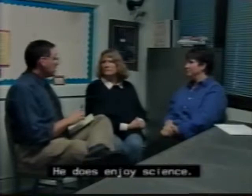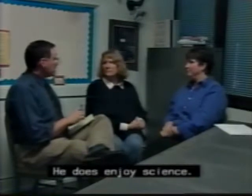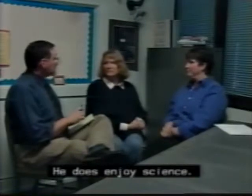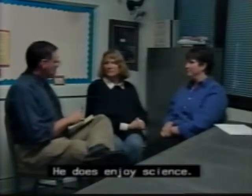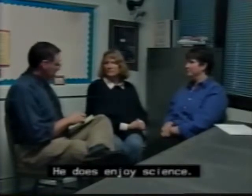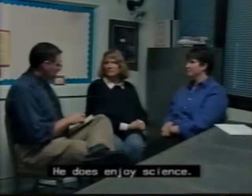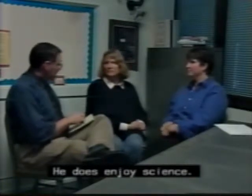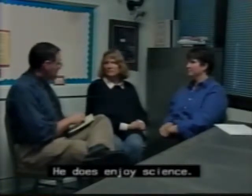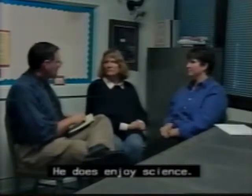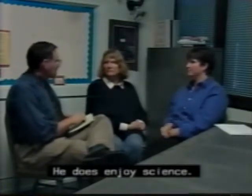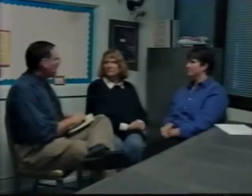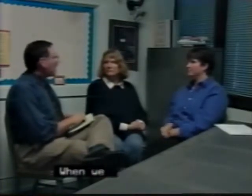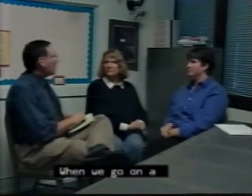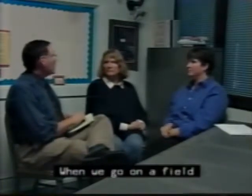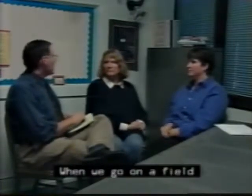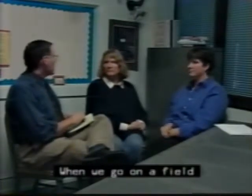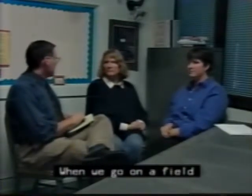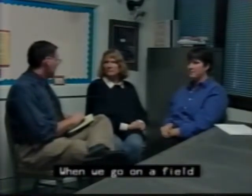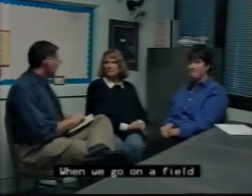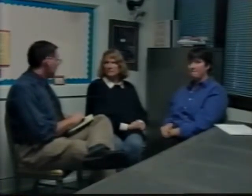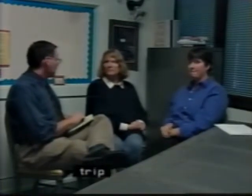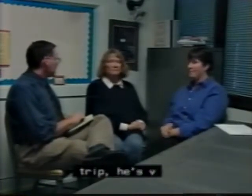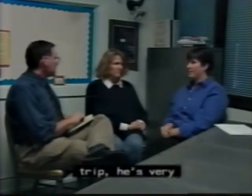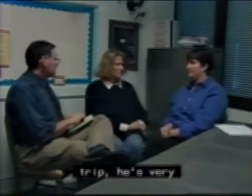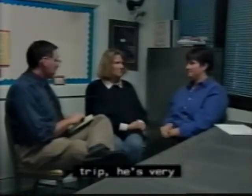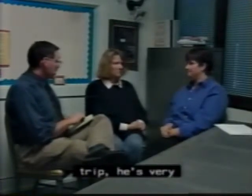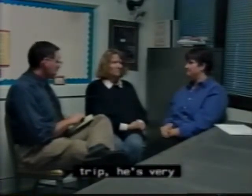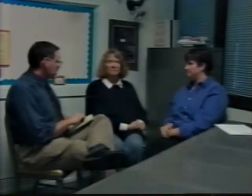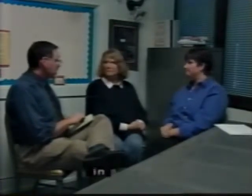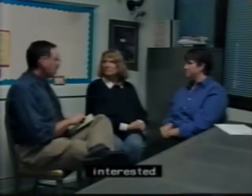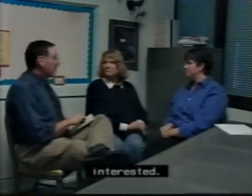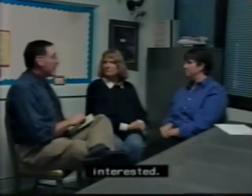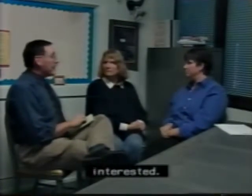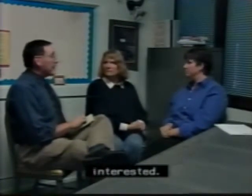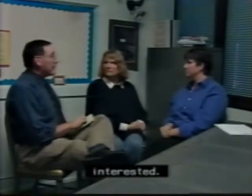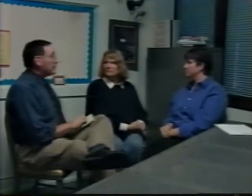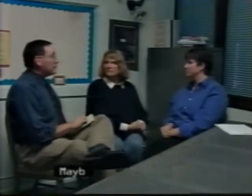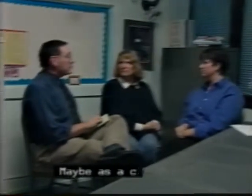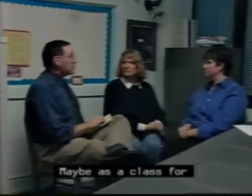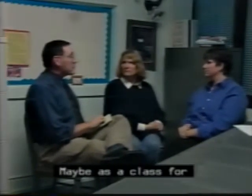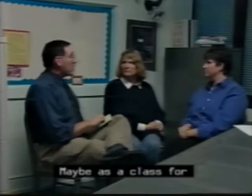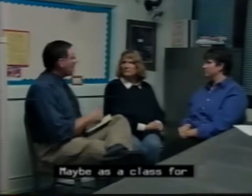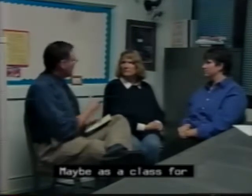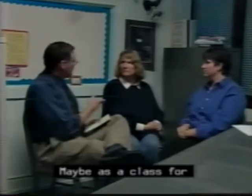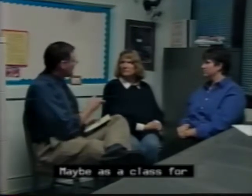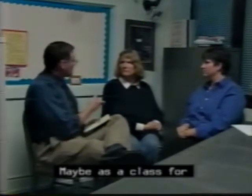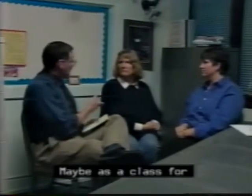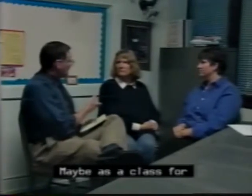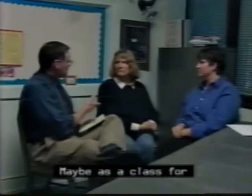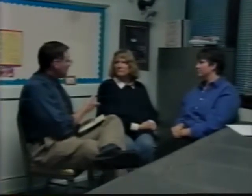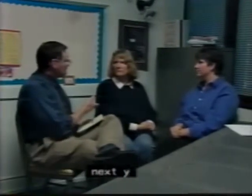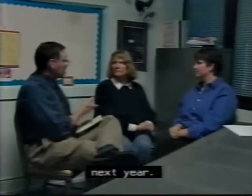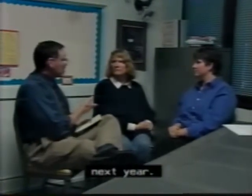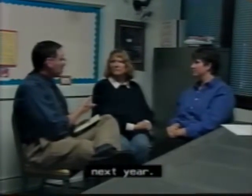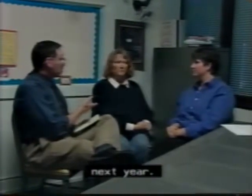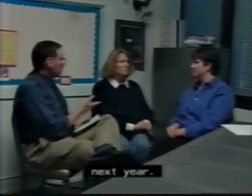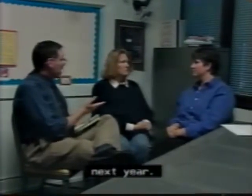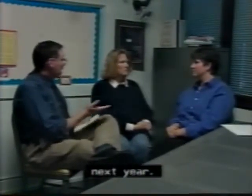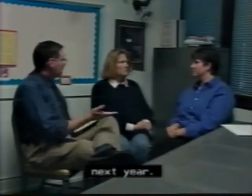Does enjoy science. When we go on a field trip, he's very interested. Maybe as a class for next year, we have